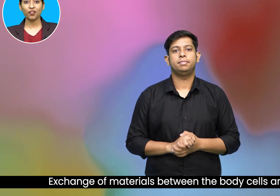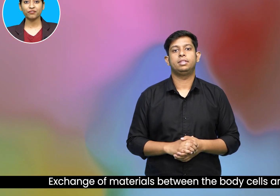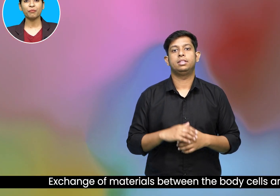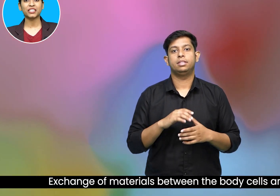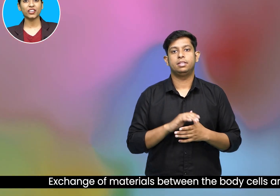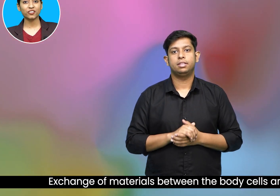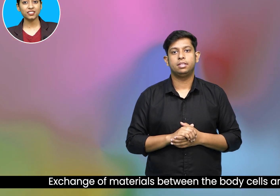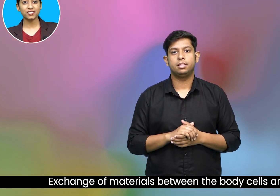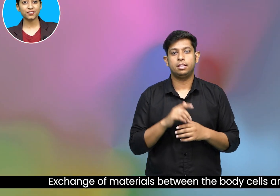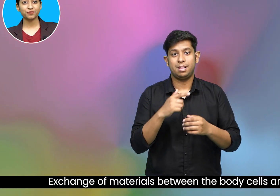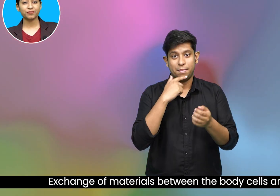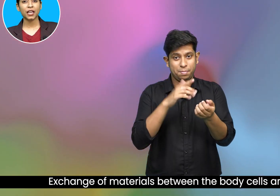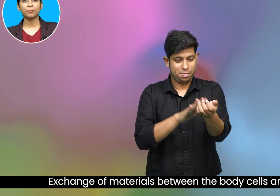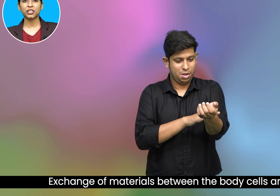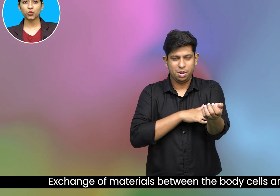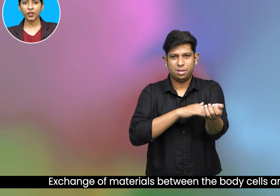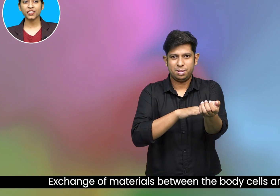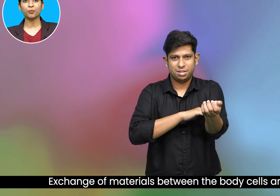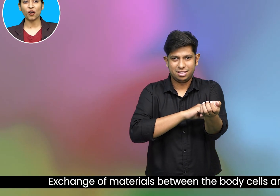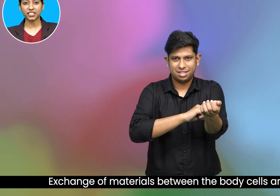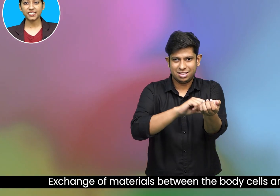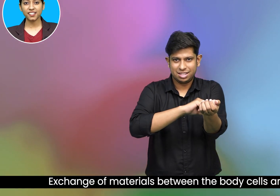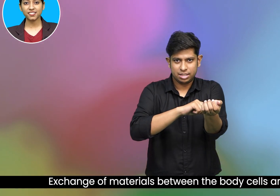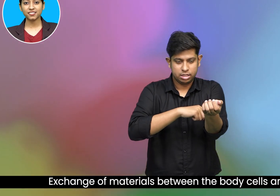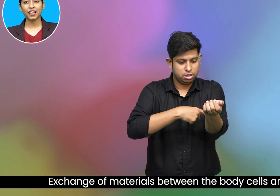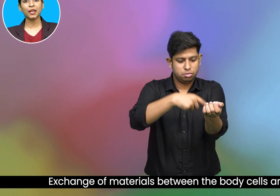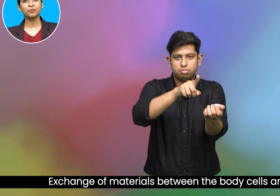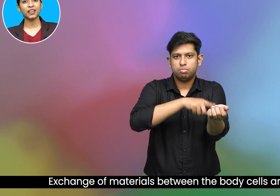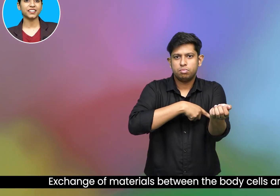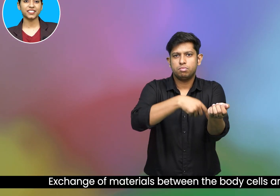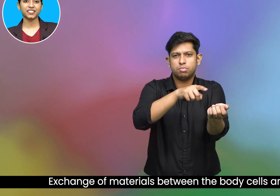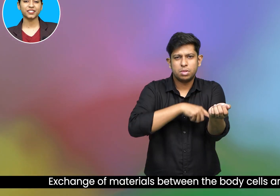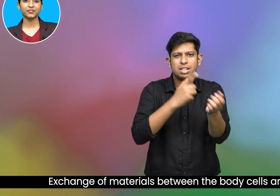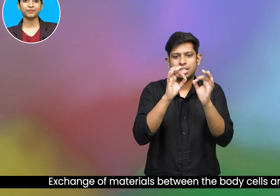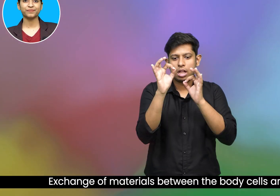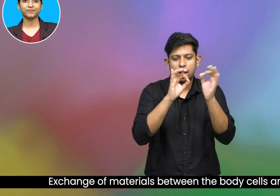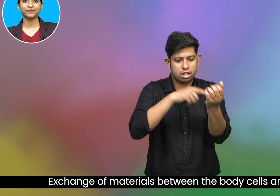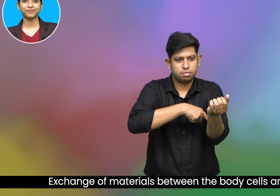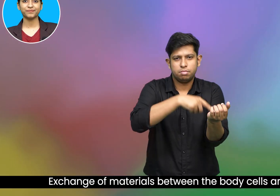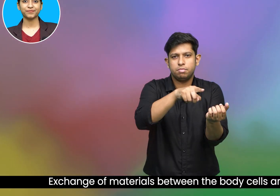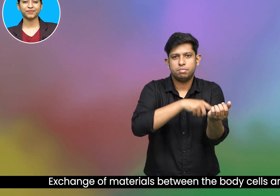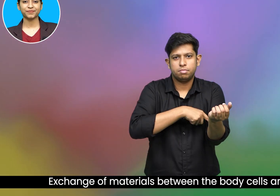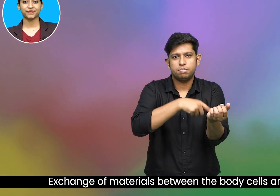exchange of materials between the body cells and blood.